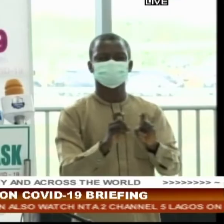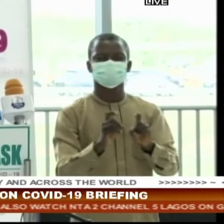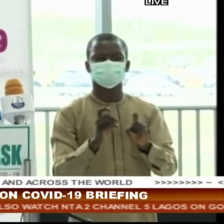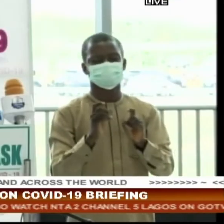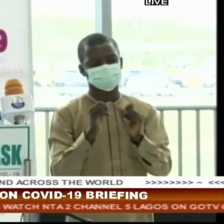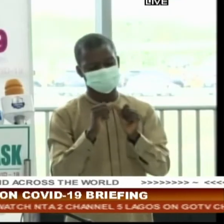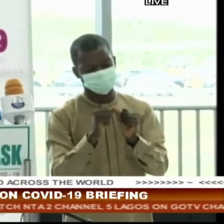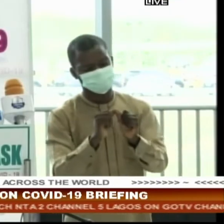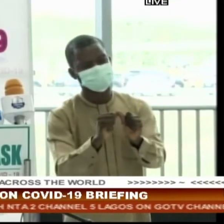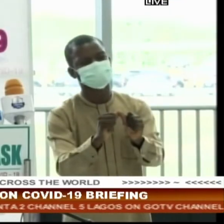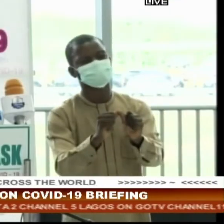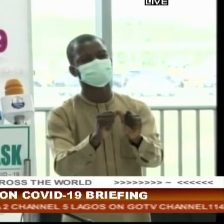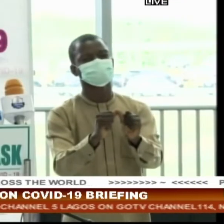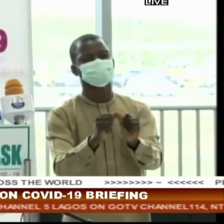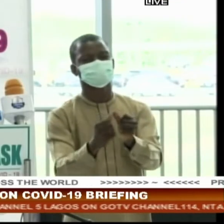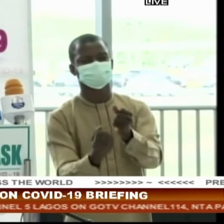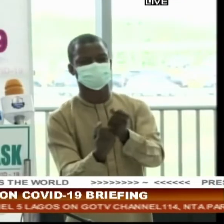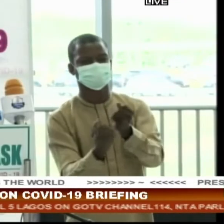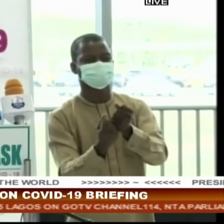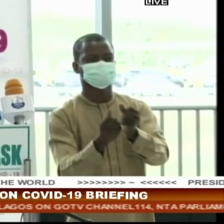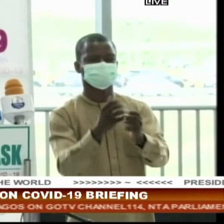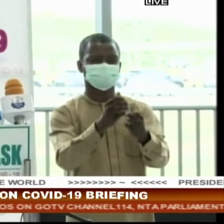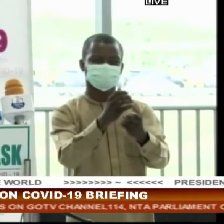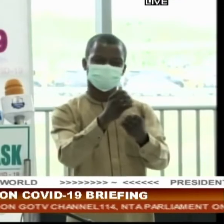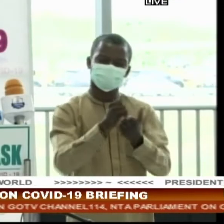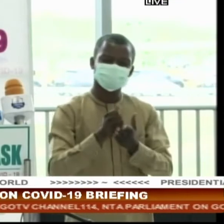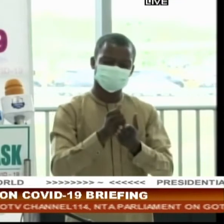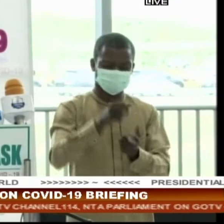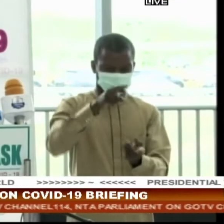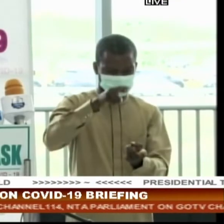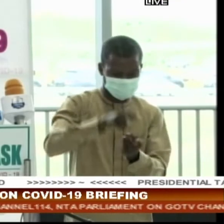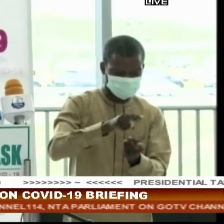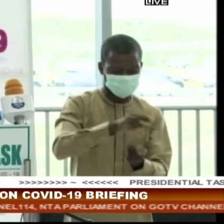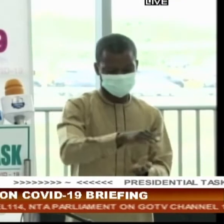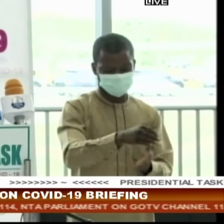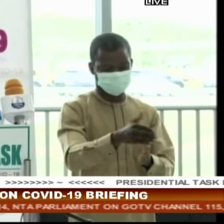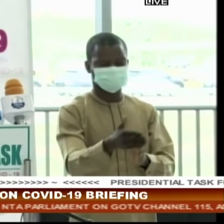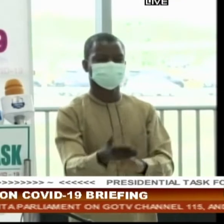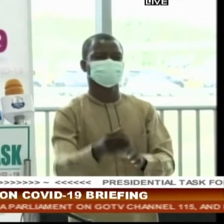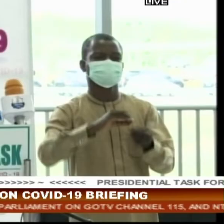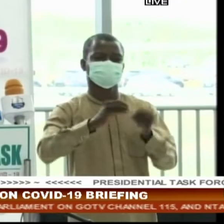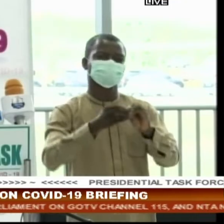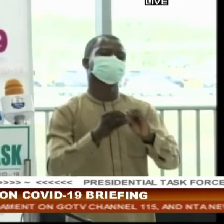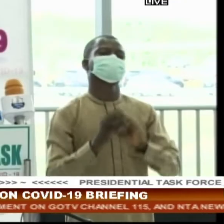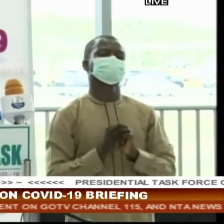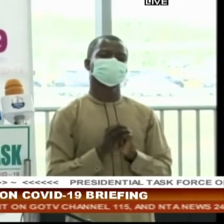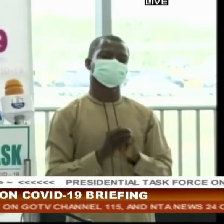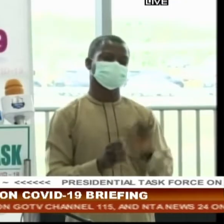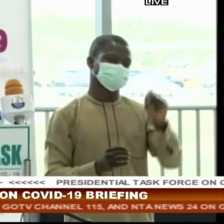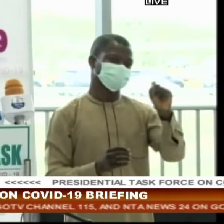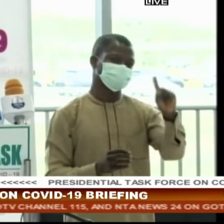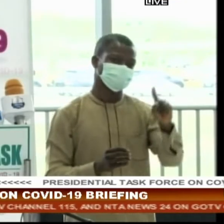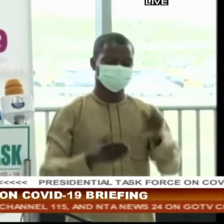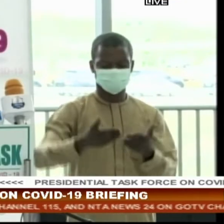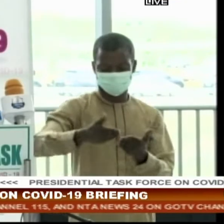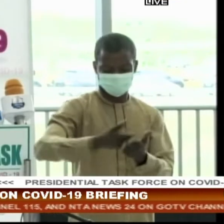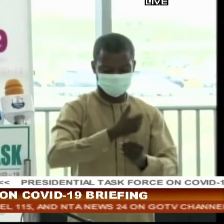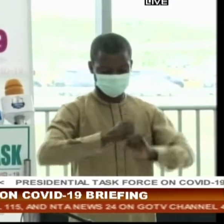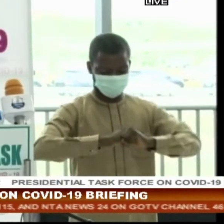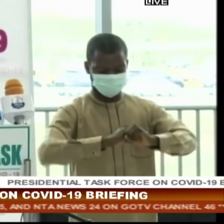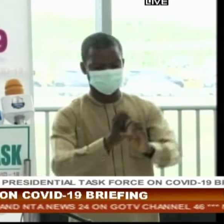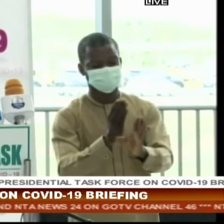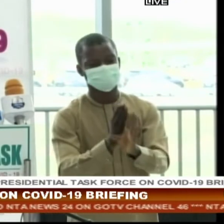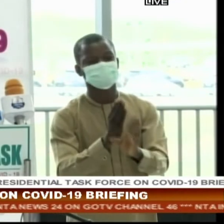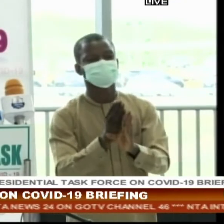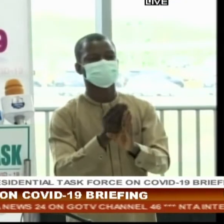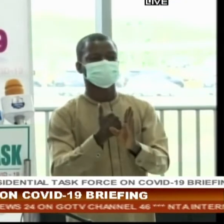keep our death rate well below the global average. And 11, new guidelines have